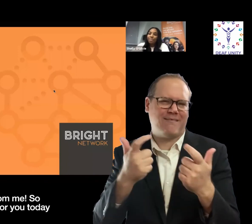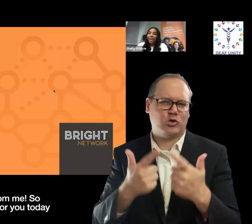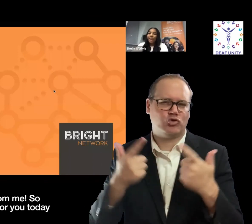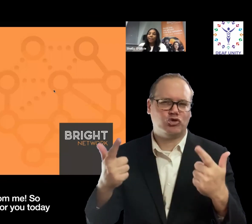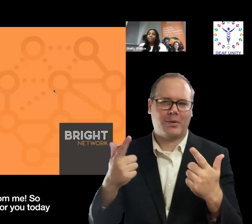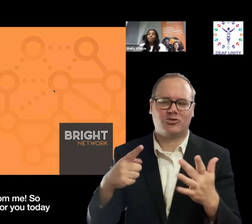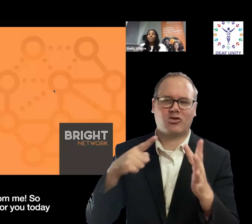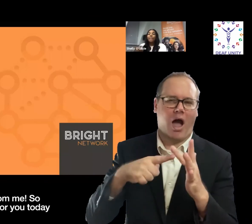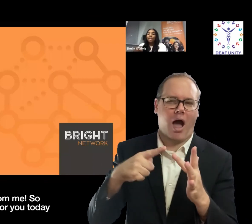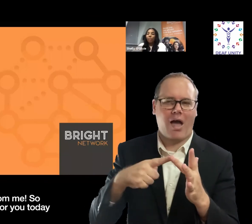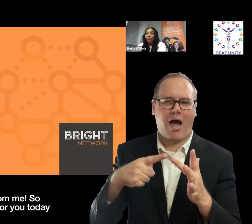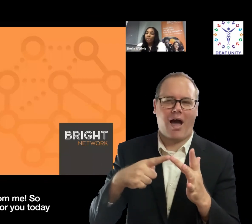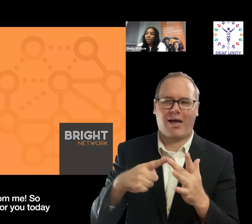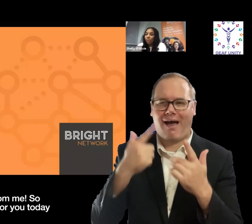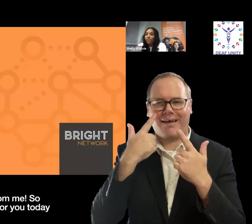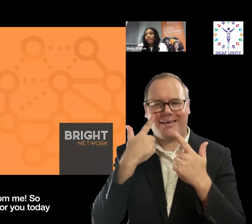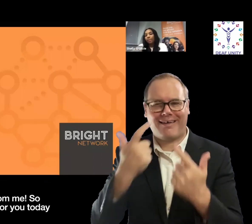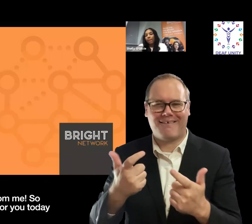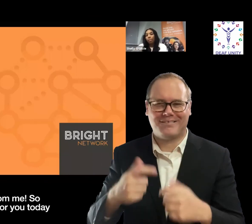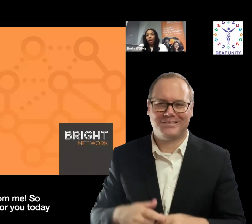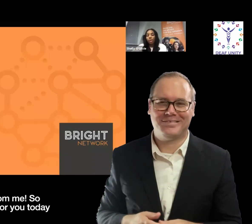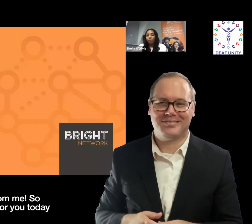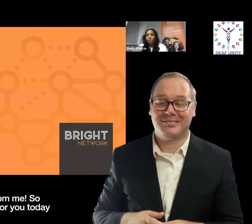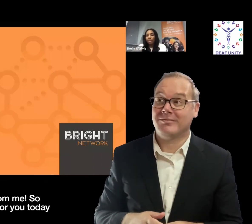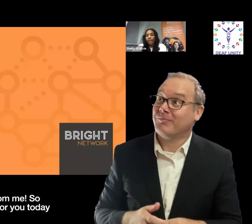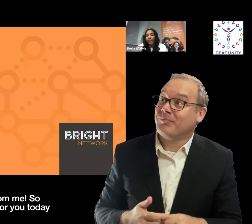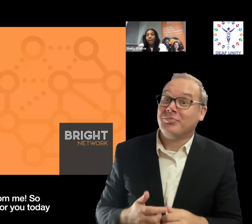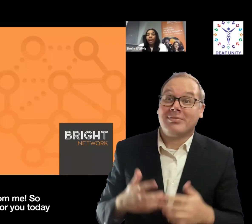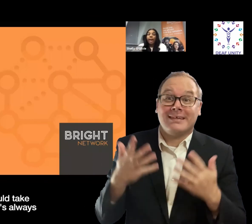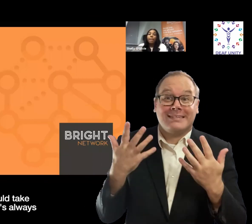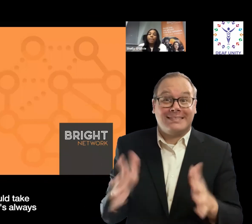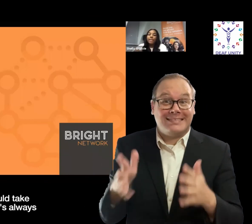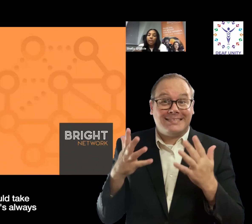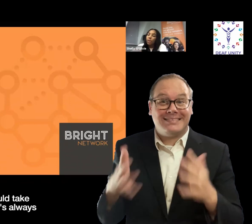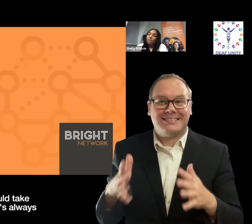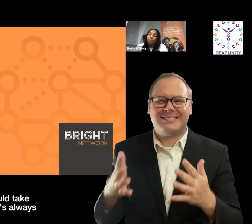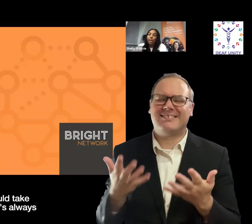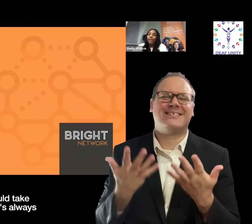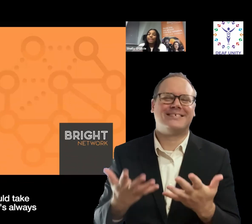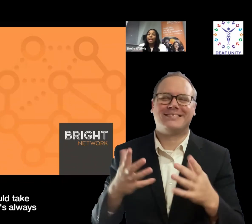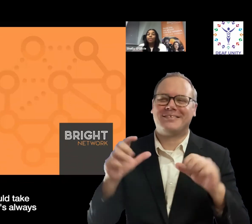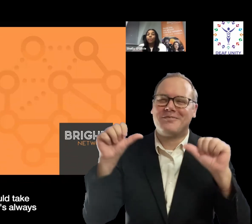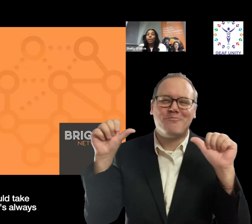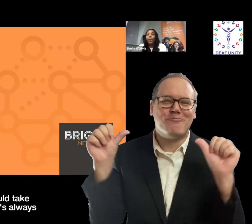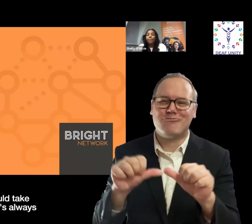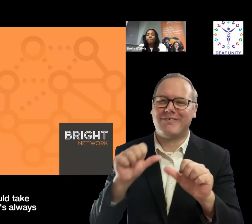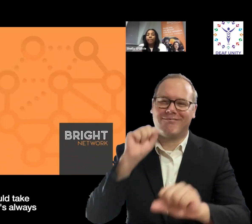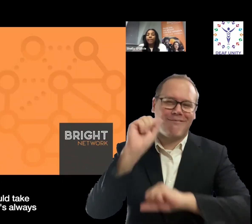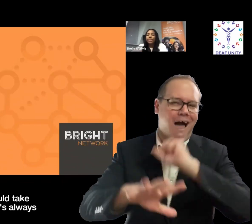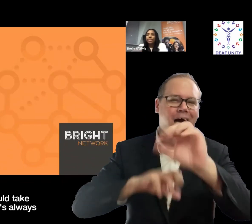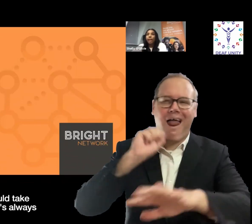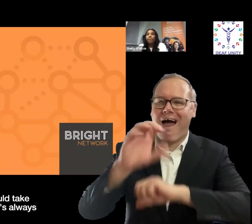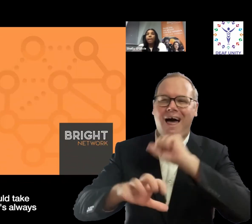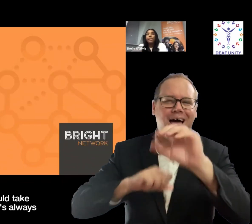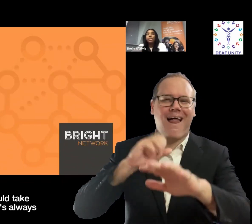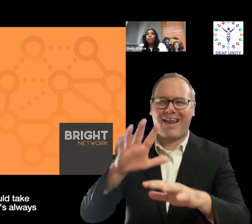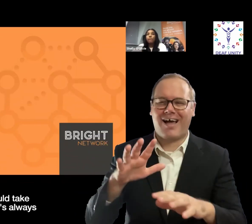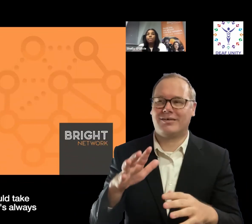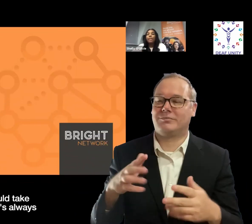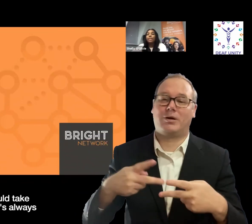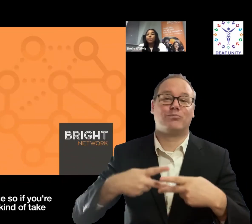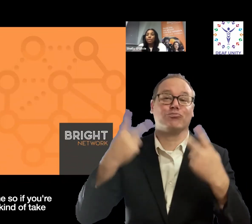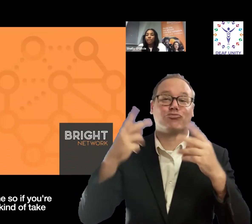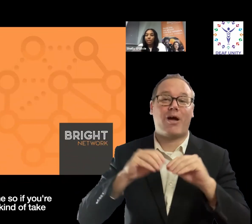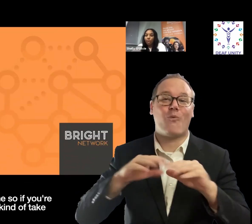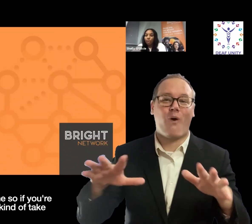everything from me. So that's a quick, short CV workshop for you today. But there's lots more that I could take you through. And I find it's always